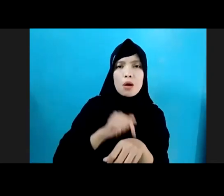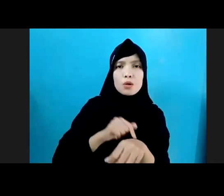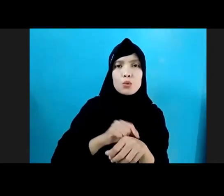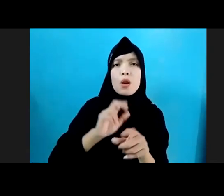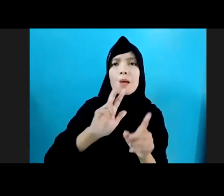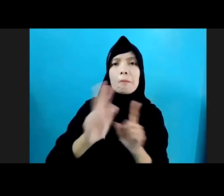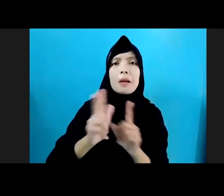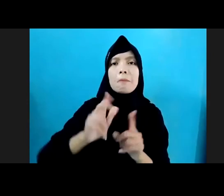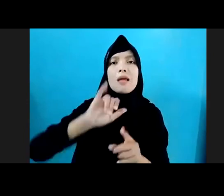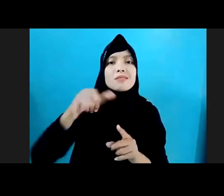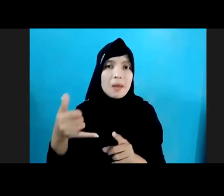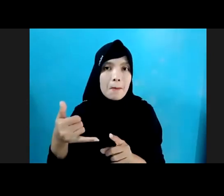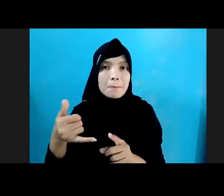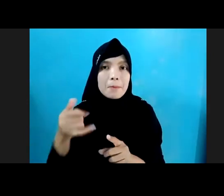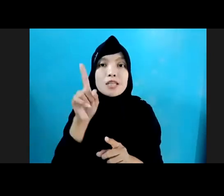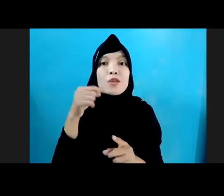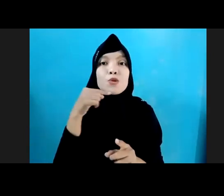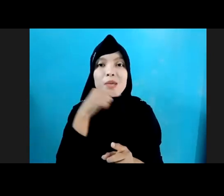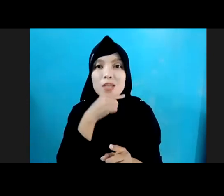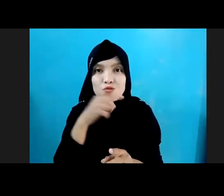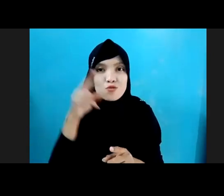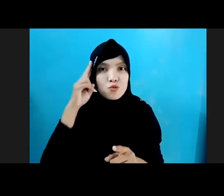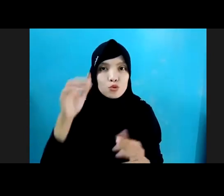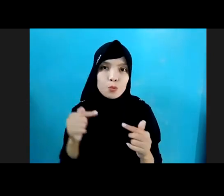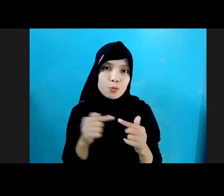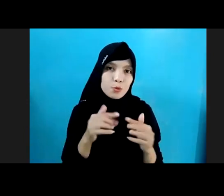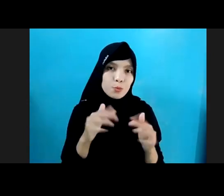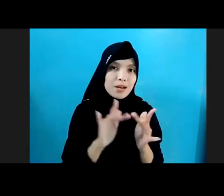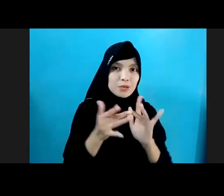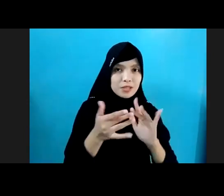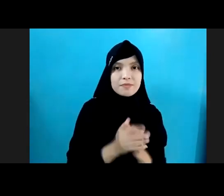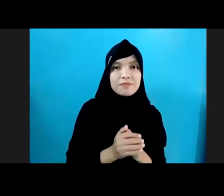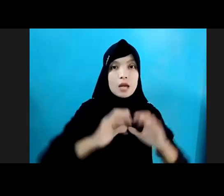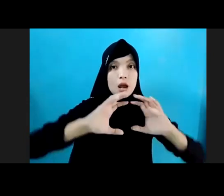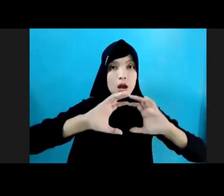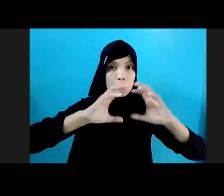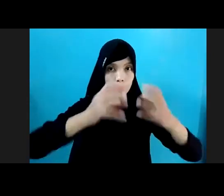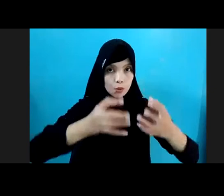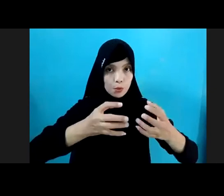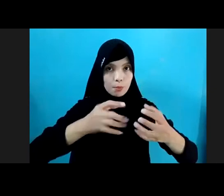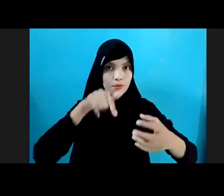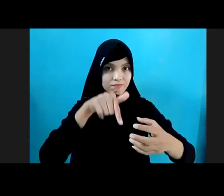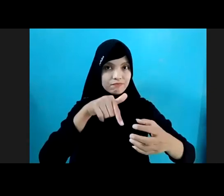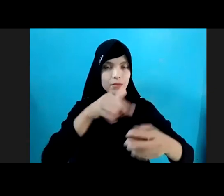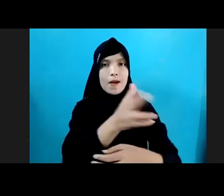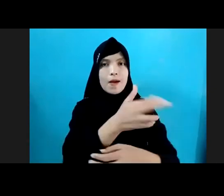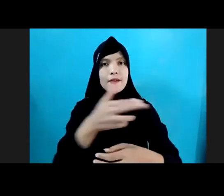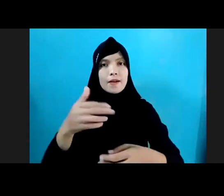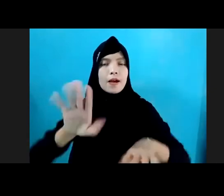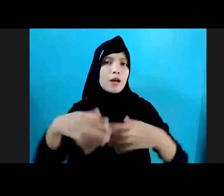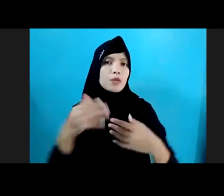Globally Children And Young People Are Young People Aged 15 To 24 Are The Most